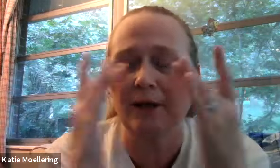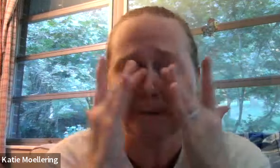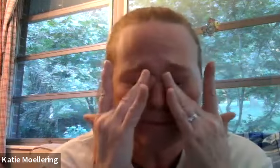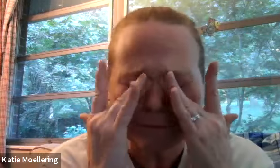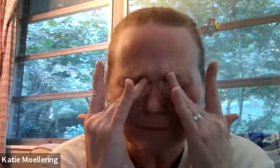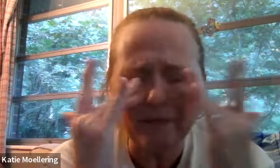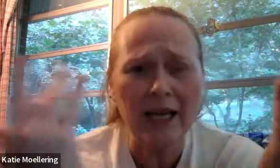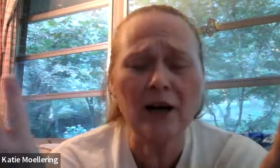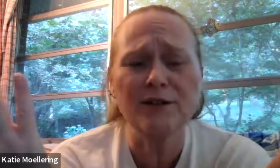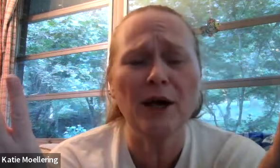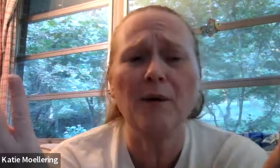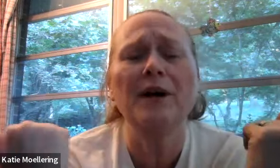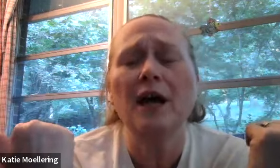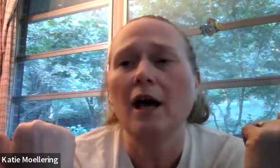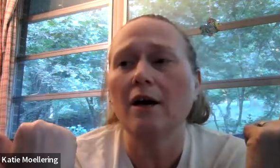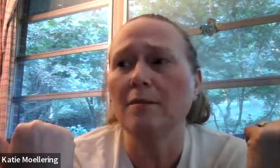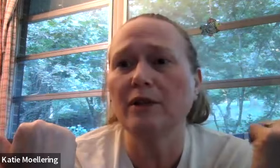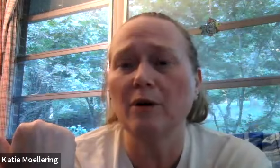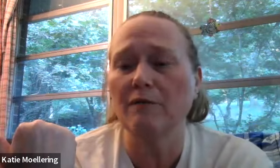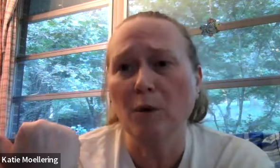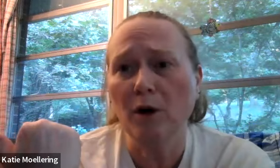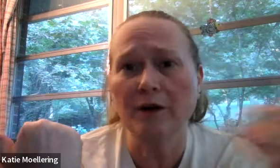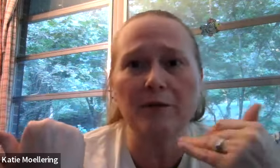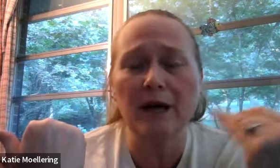there. And also, going forward, like we